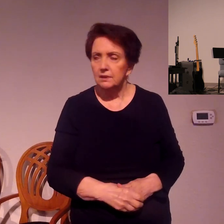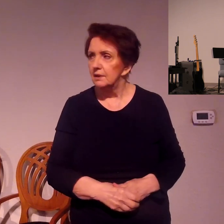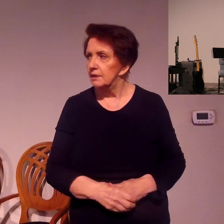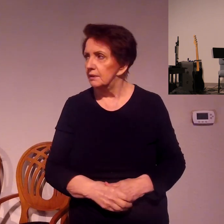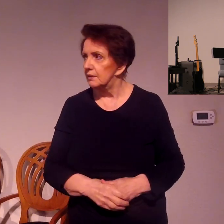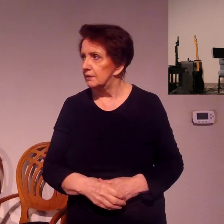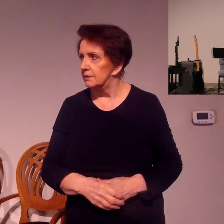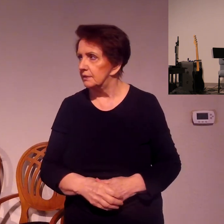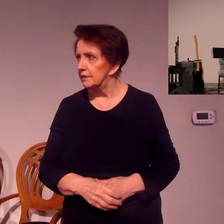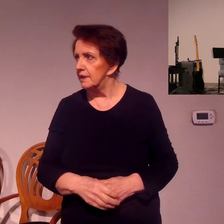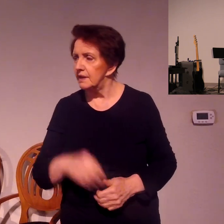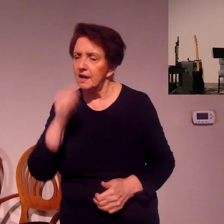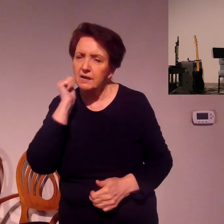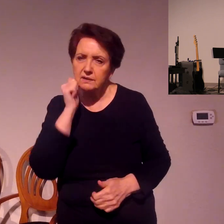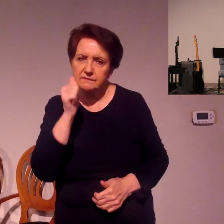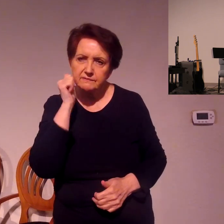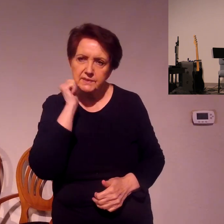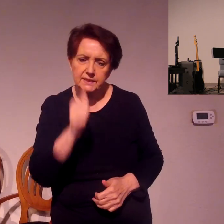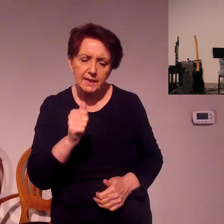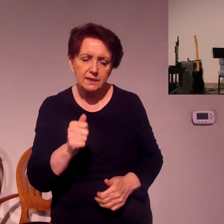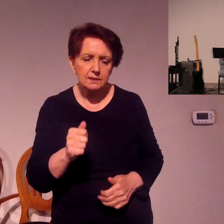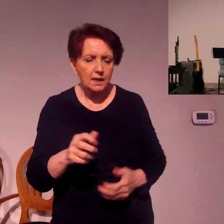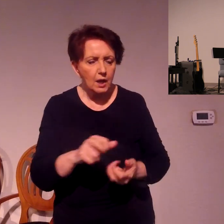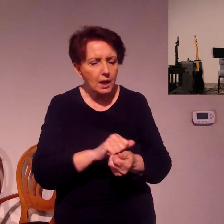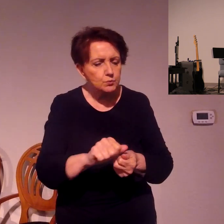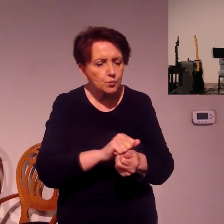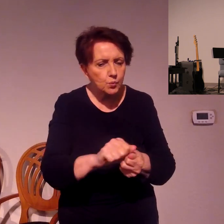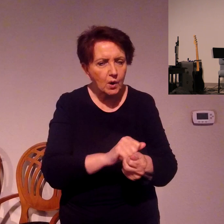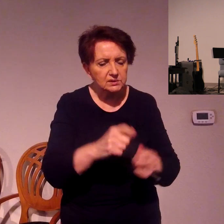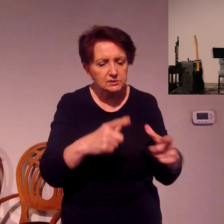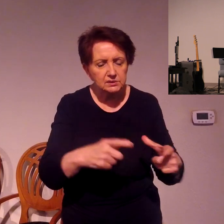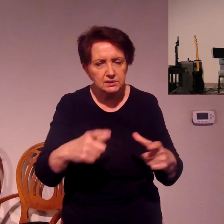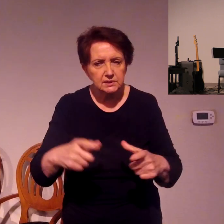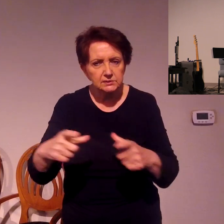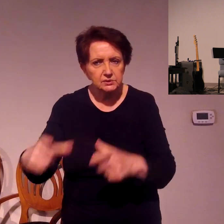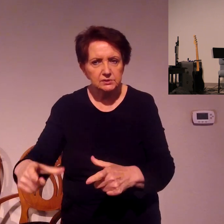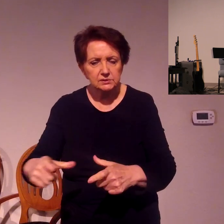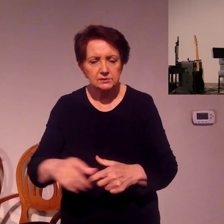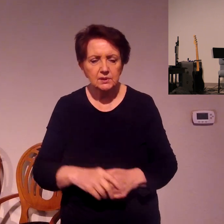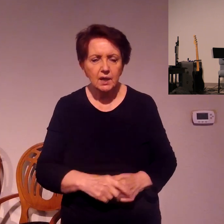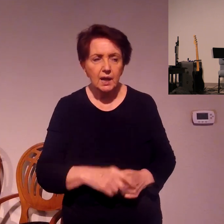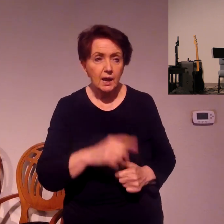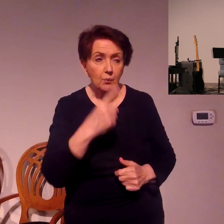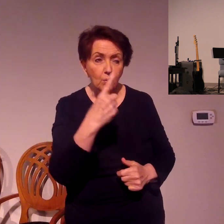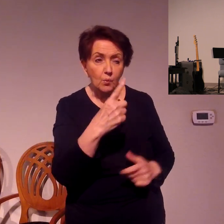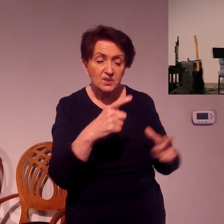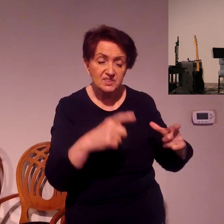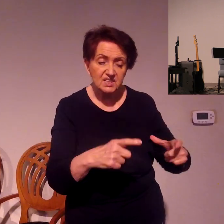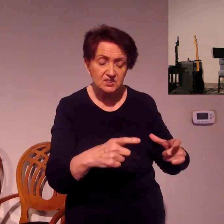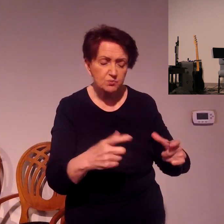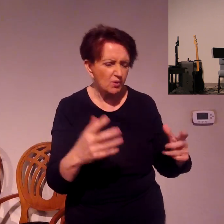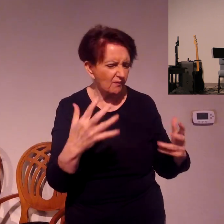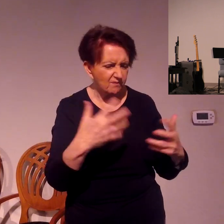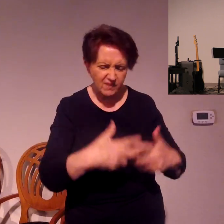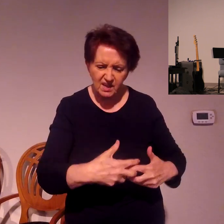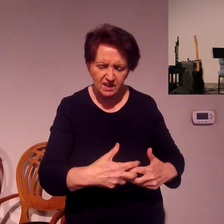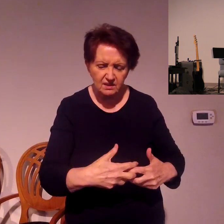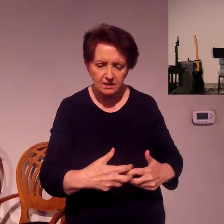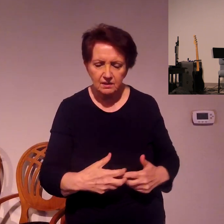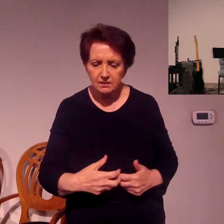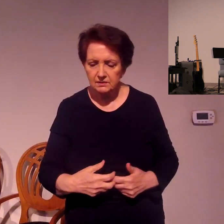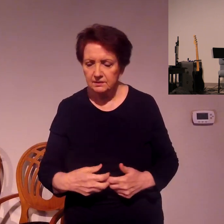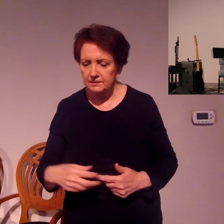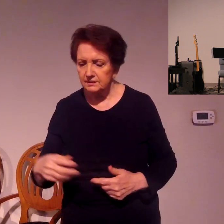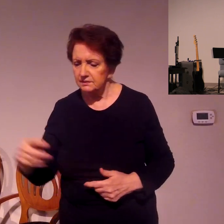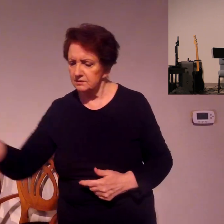like clockwork. I would do the dishes. I felt so proud, and I couldn't fit one dish in it. And this person would come and take them all out of